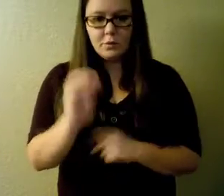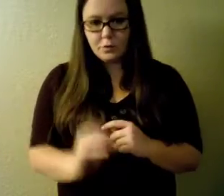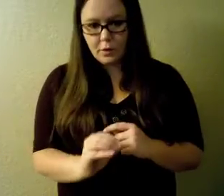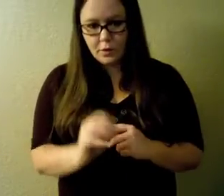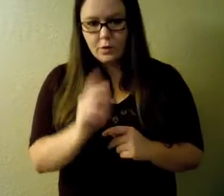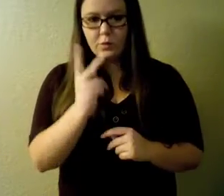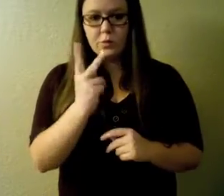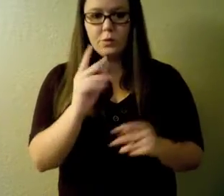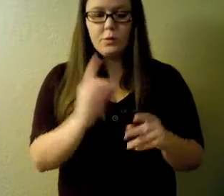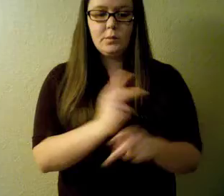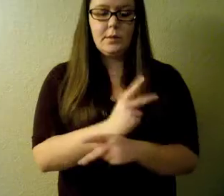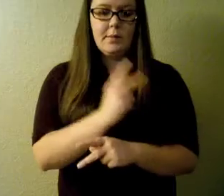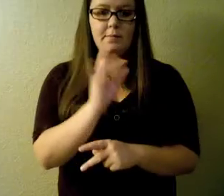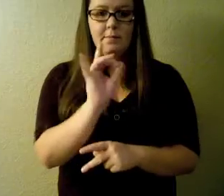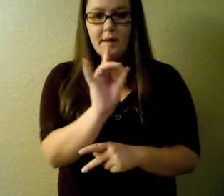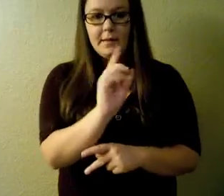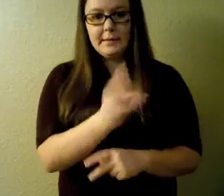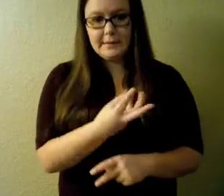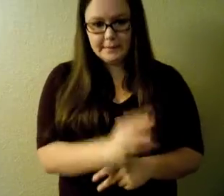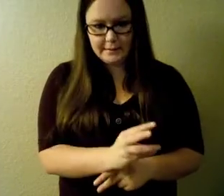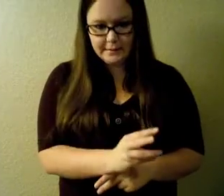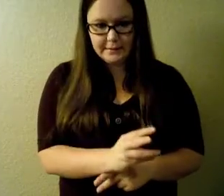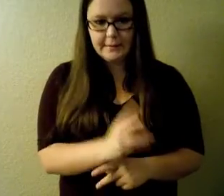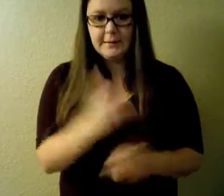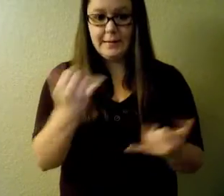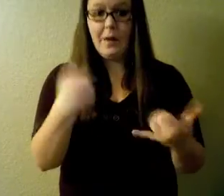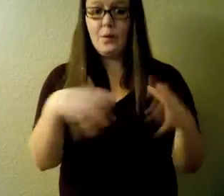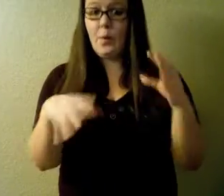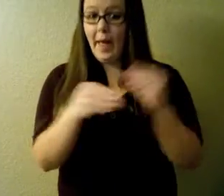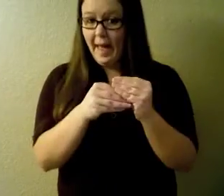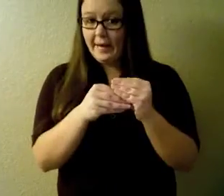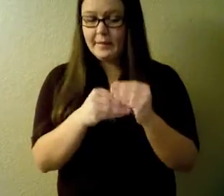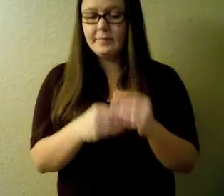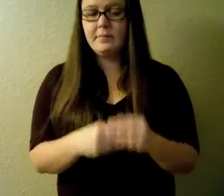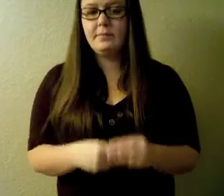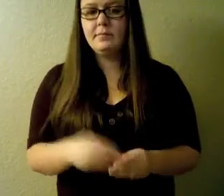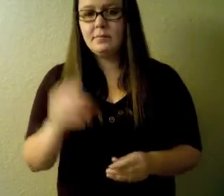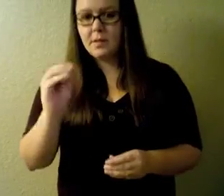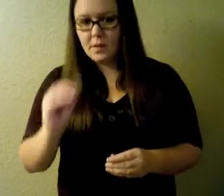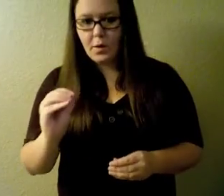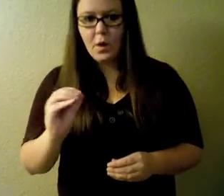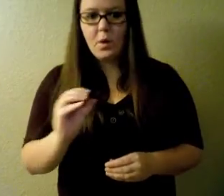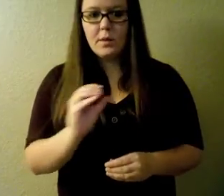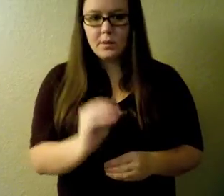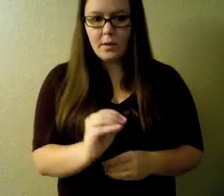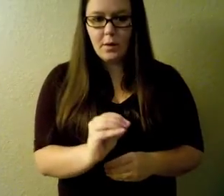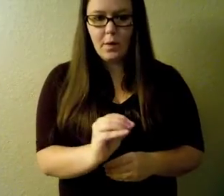And now we're going to add these up. 0, carry, and so we